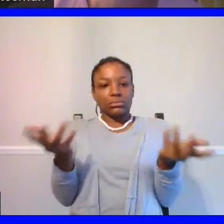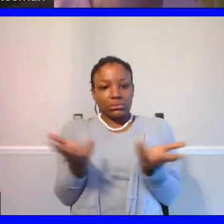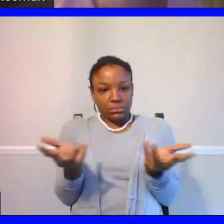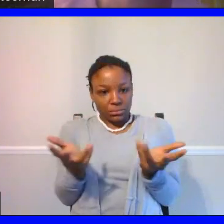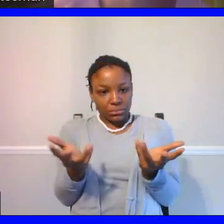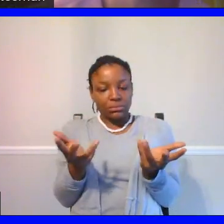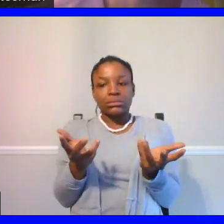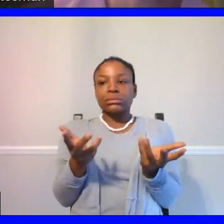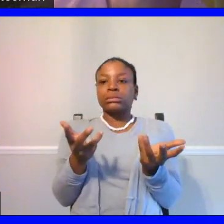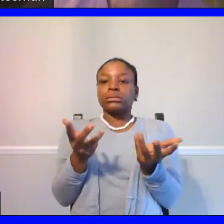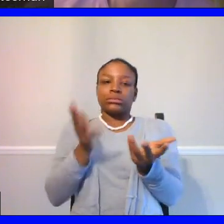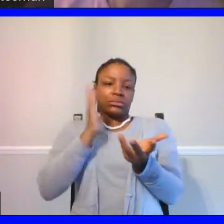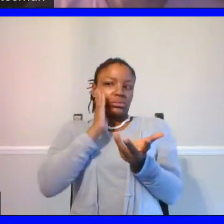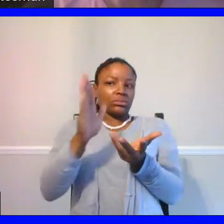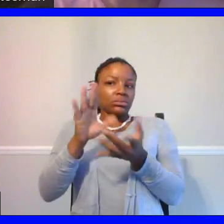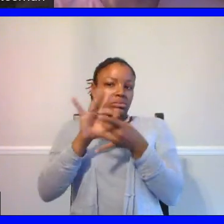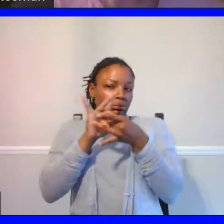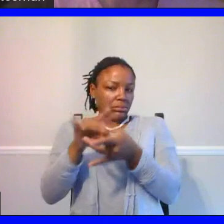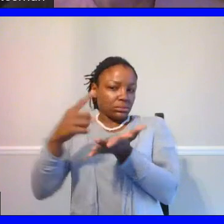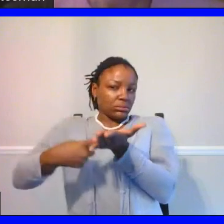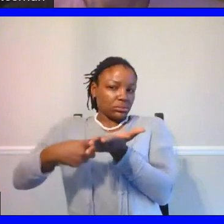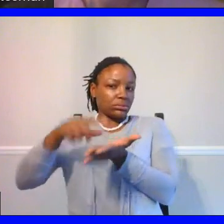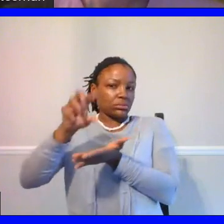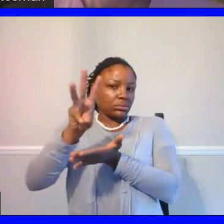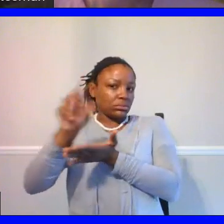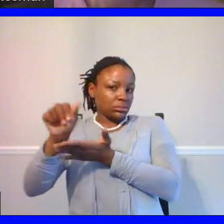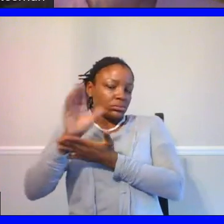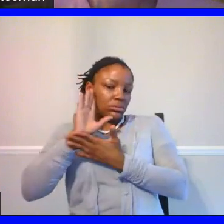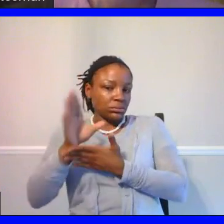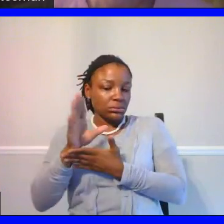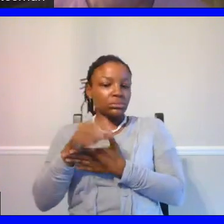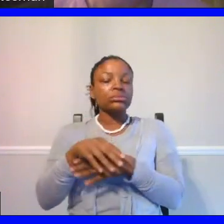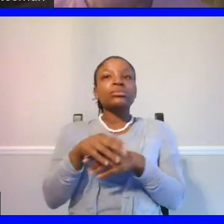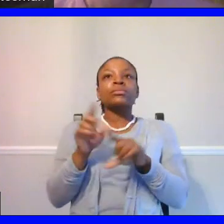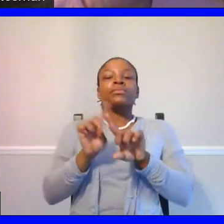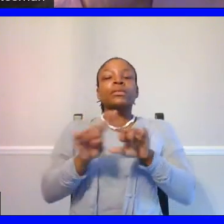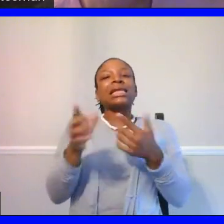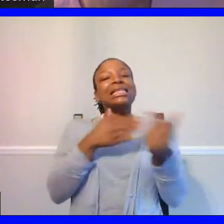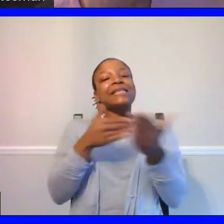even, and I know we'll get to the Wide Awakes, but even the discussion about,